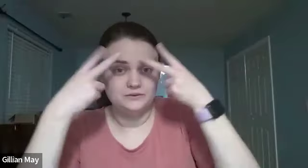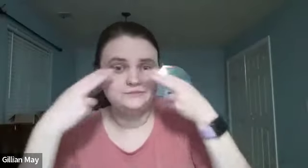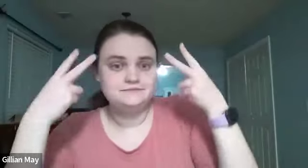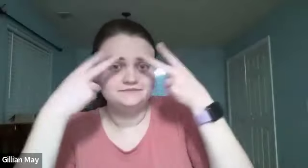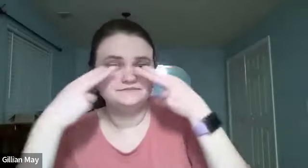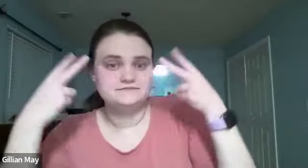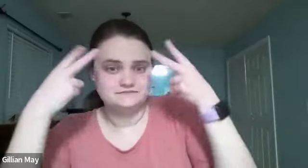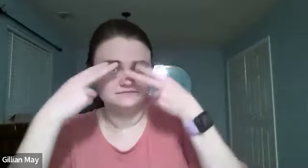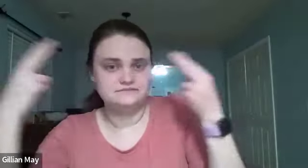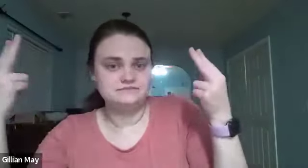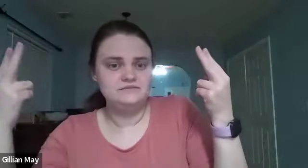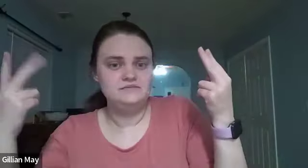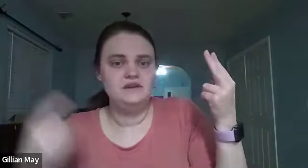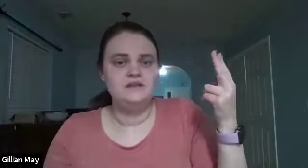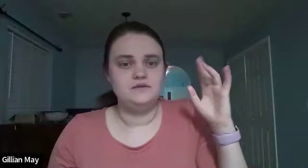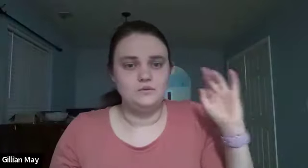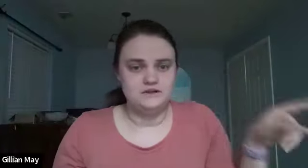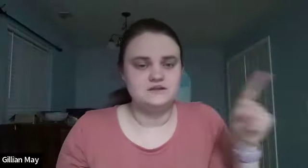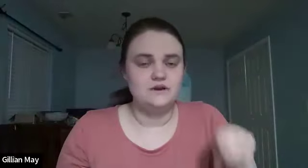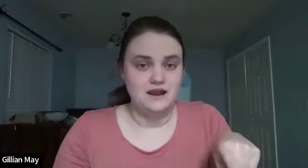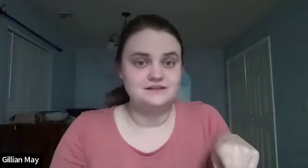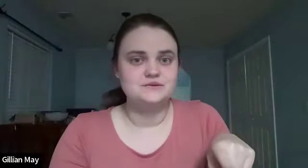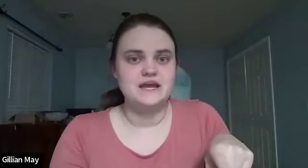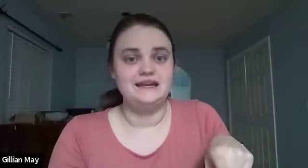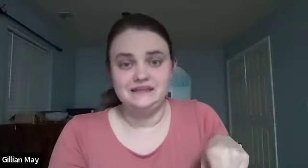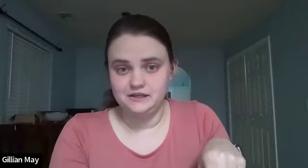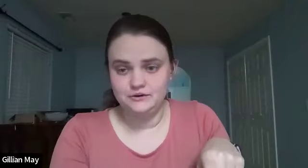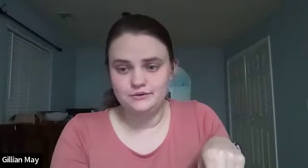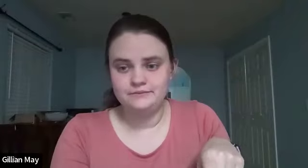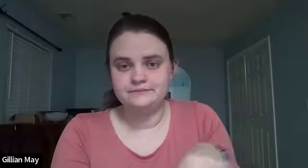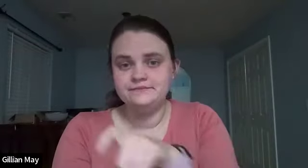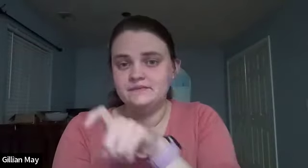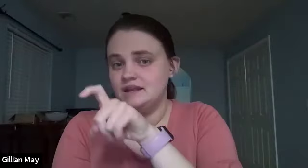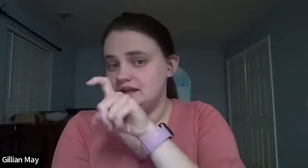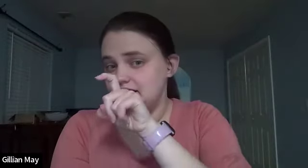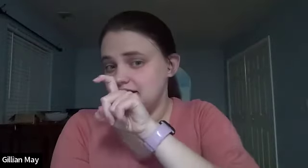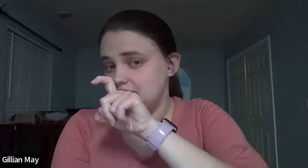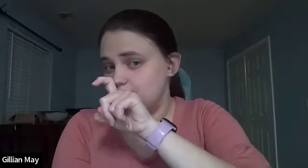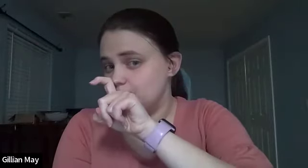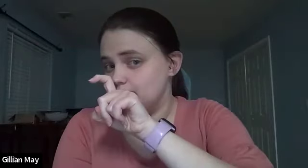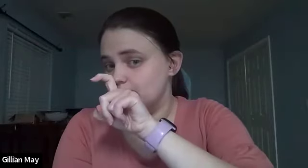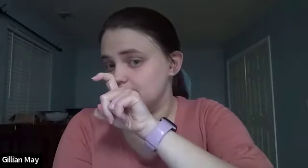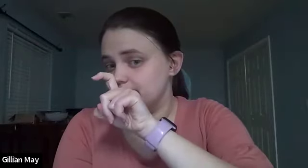raccoon. Then the ones that were asked, so we had eagle, eagle.